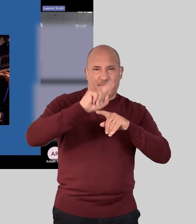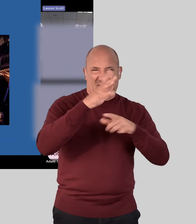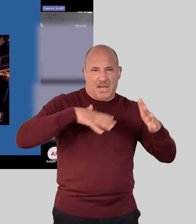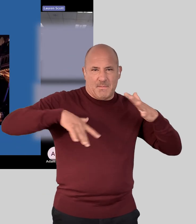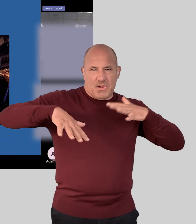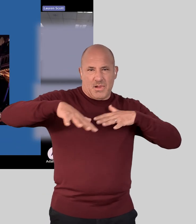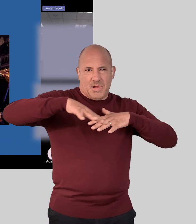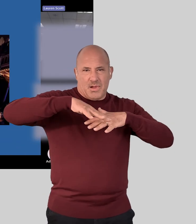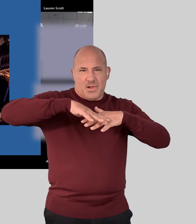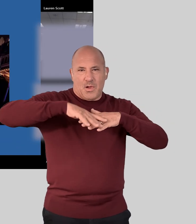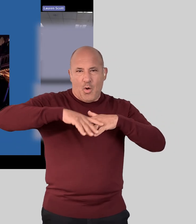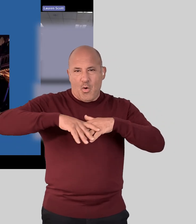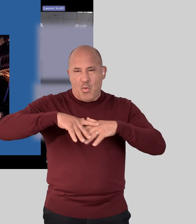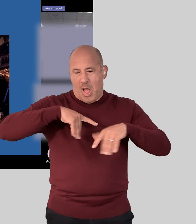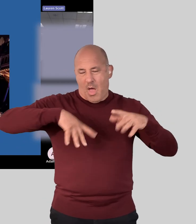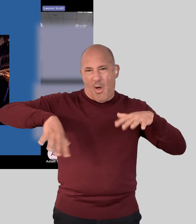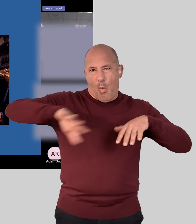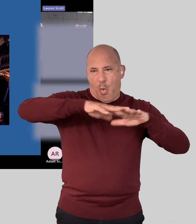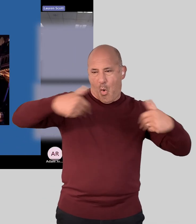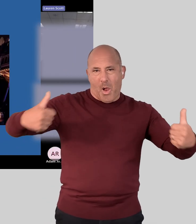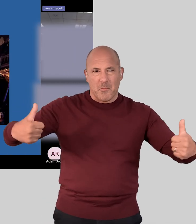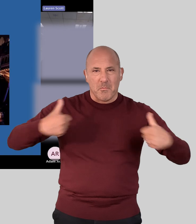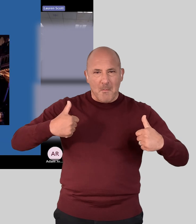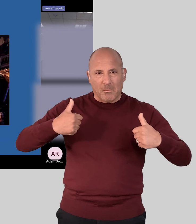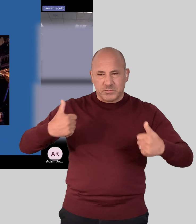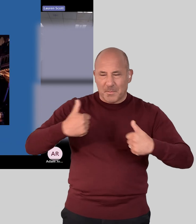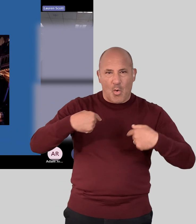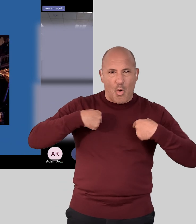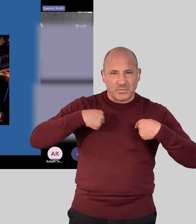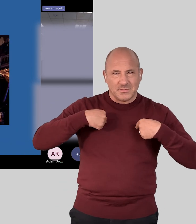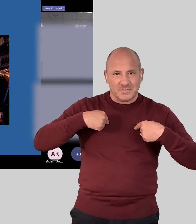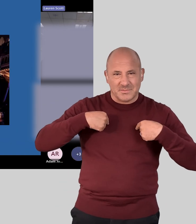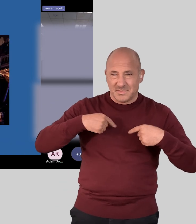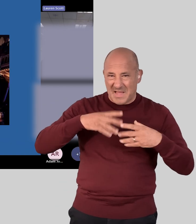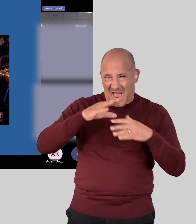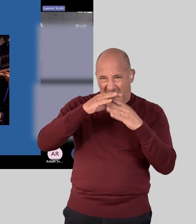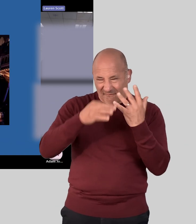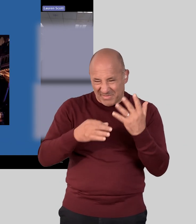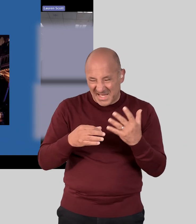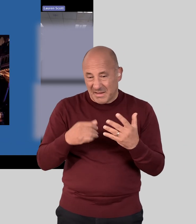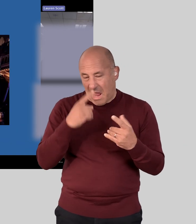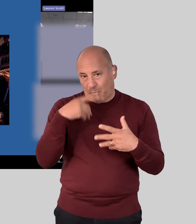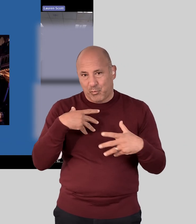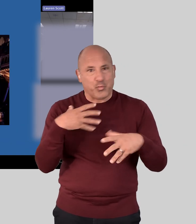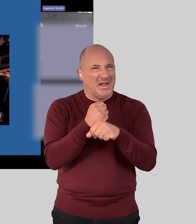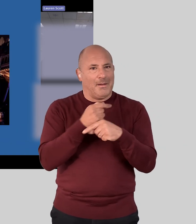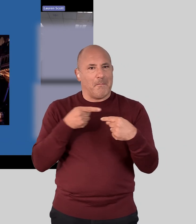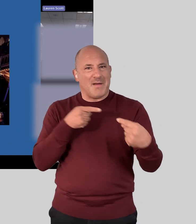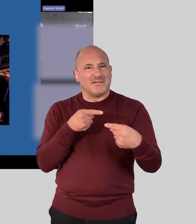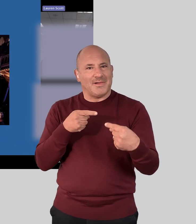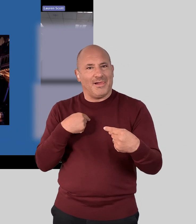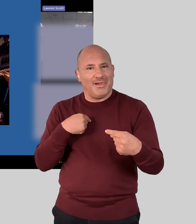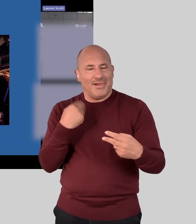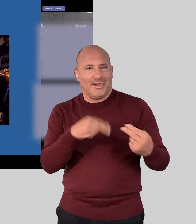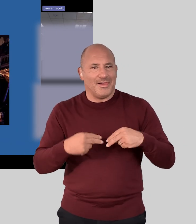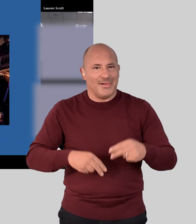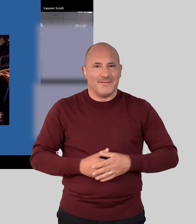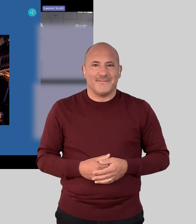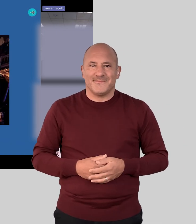crowd, and also just get the room on your side in a way helps sometimes with battles.